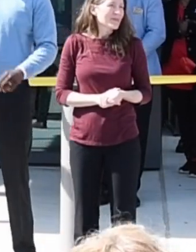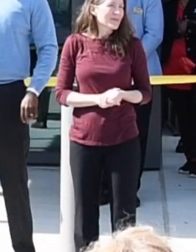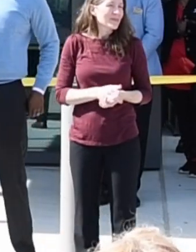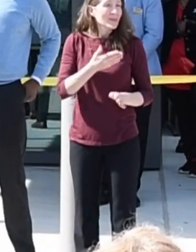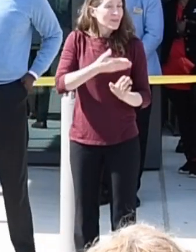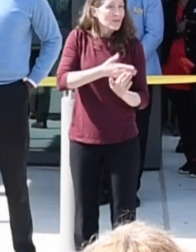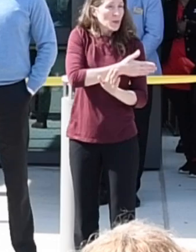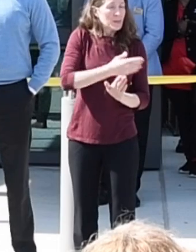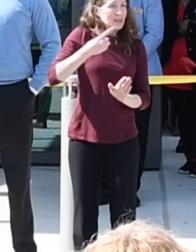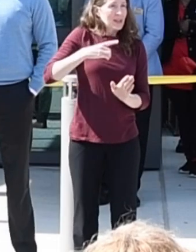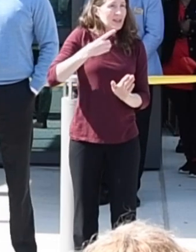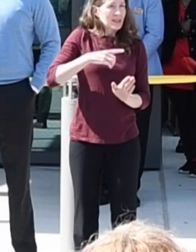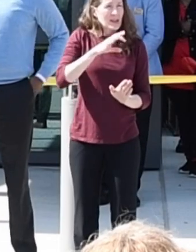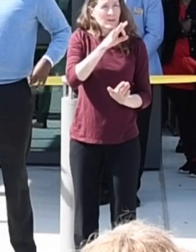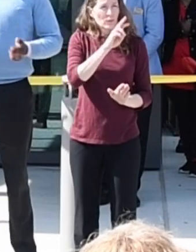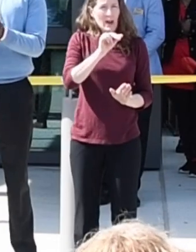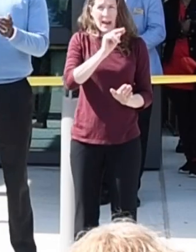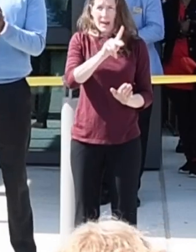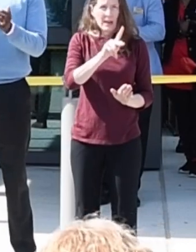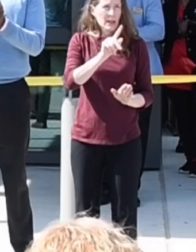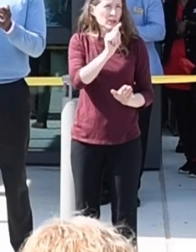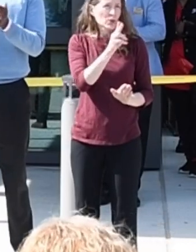Former delegate Frank Turner.